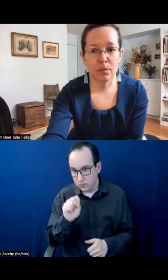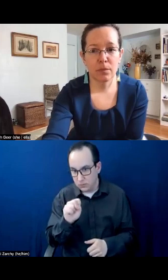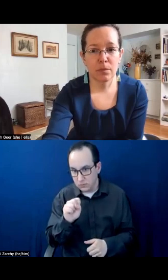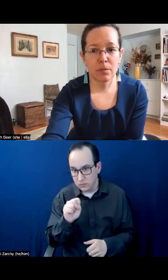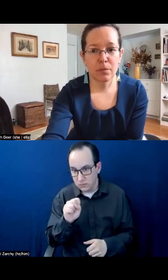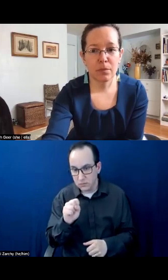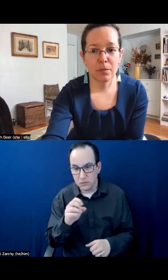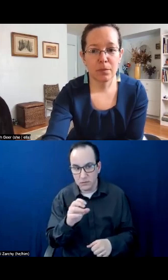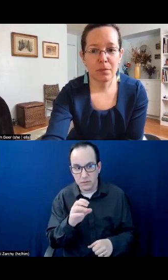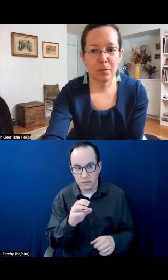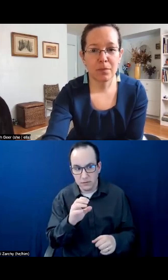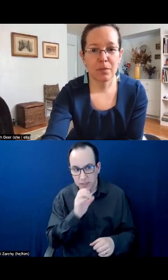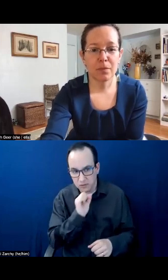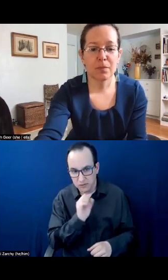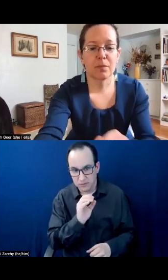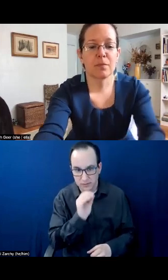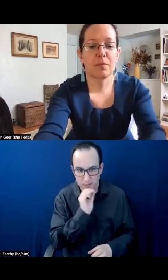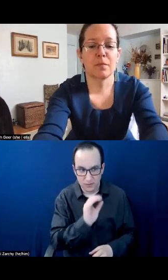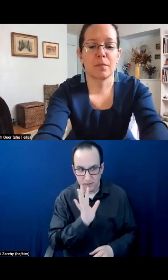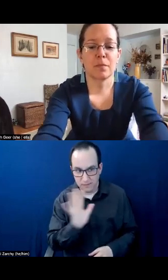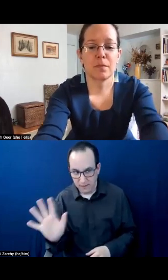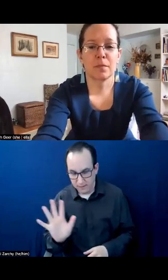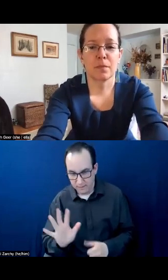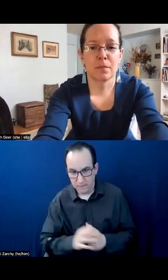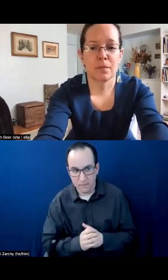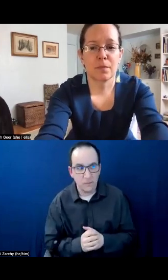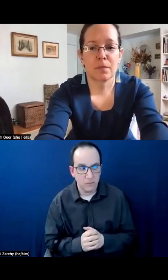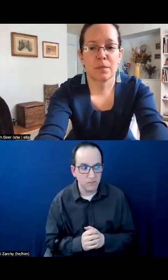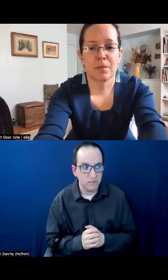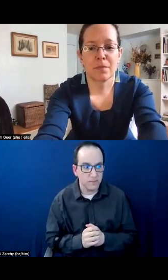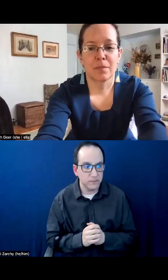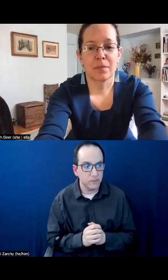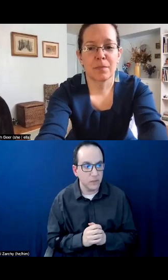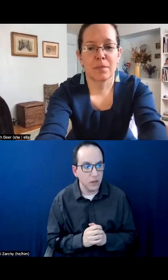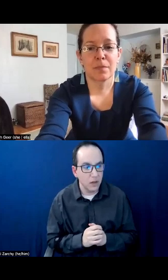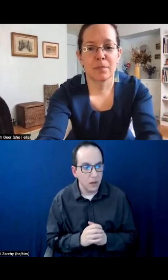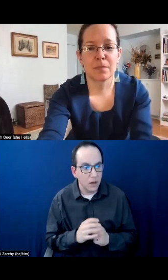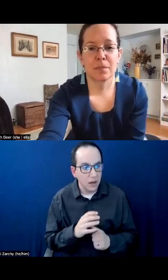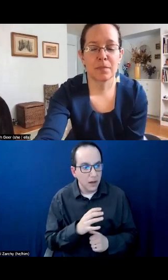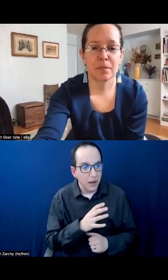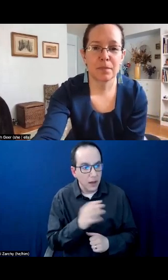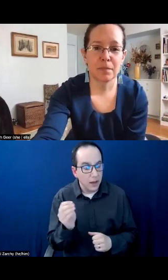is from birth to 5.